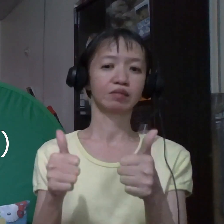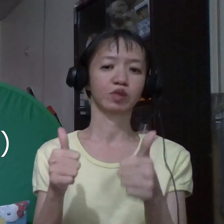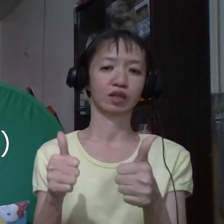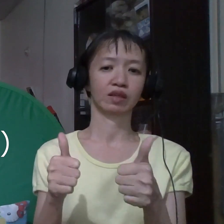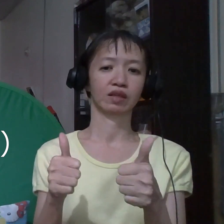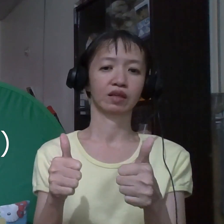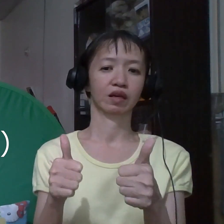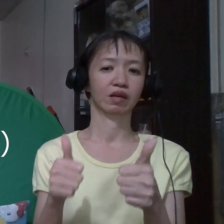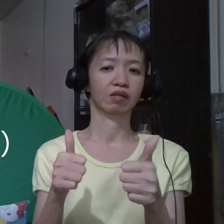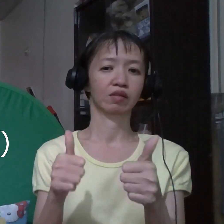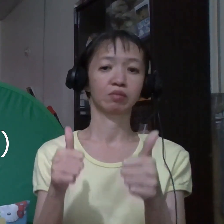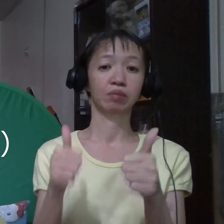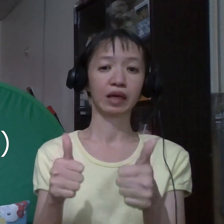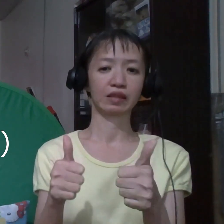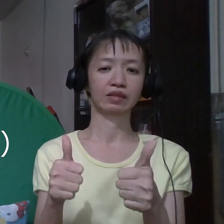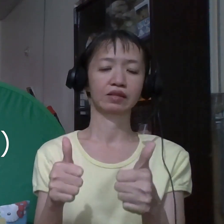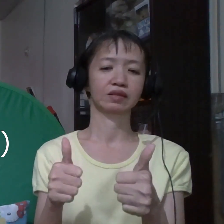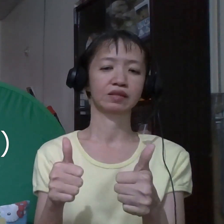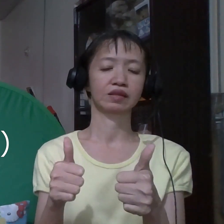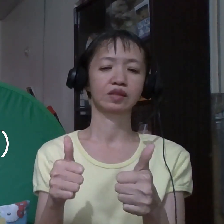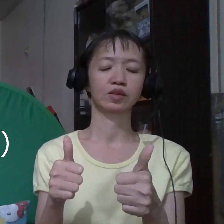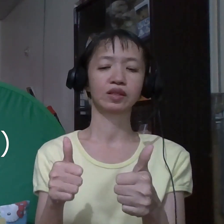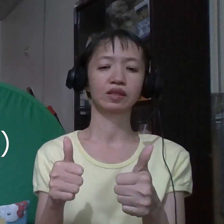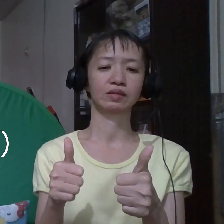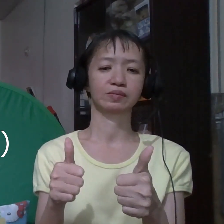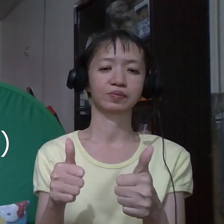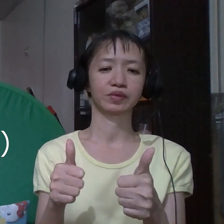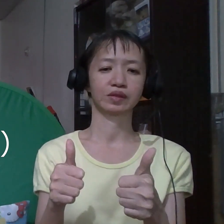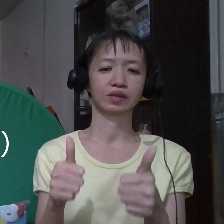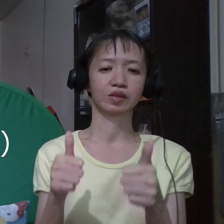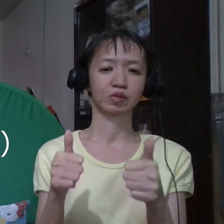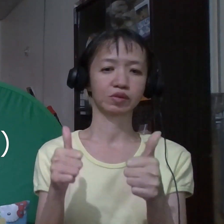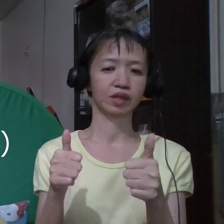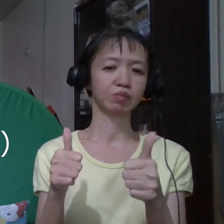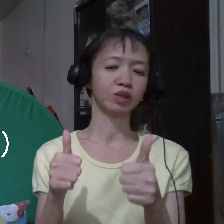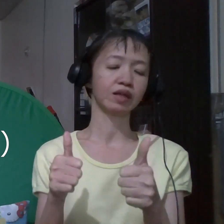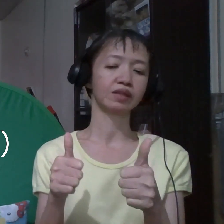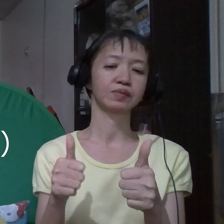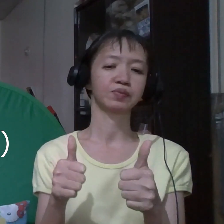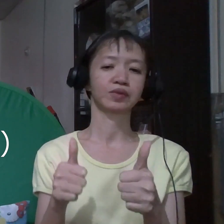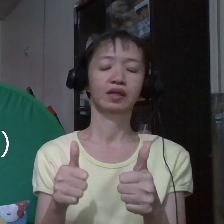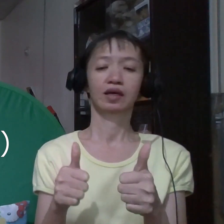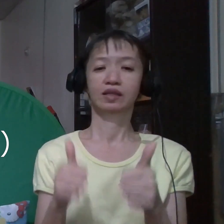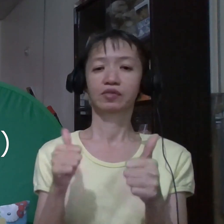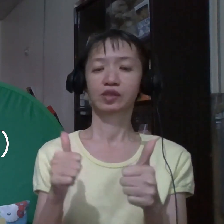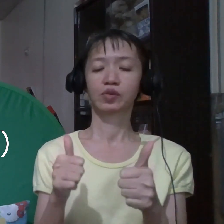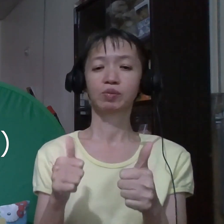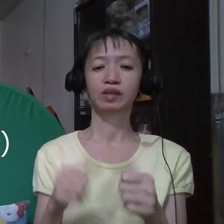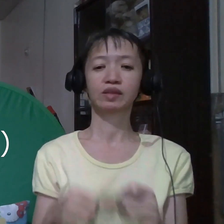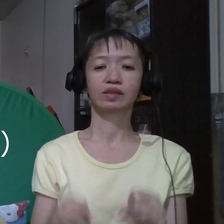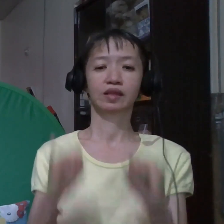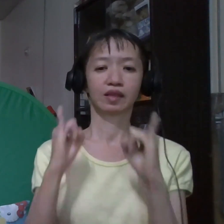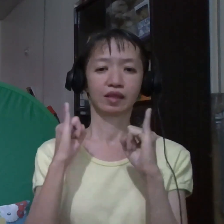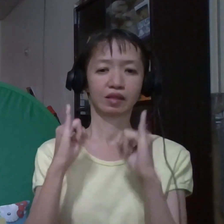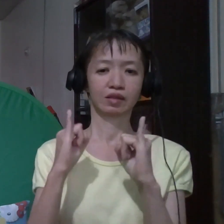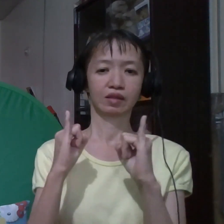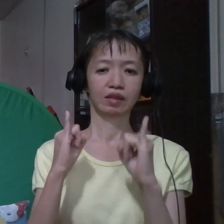namja or man in Korean. So namja, and for the woman,